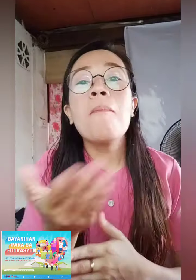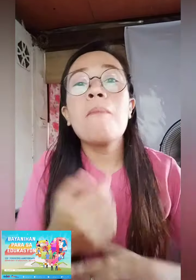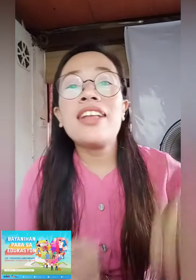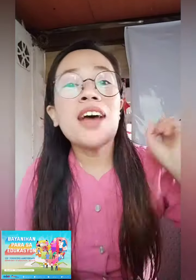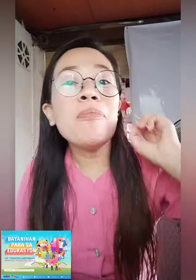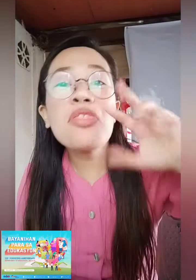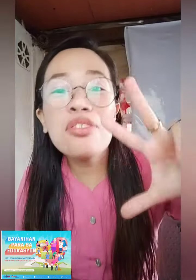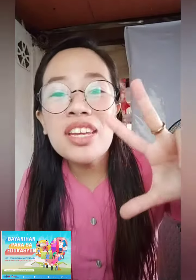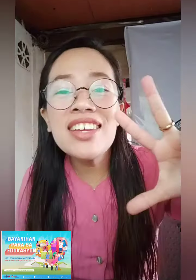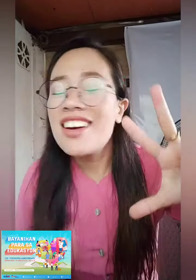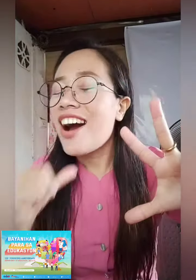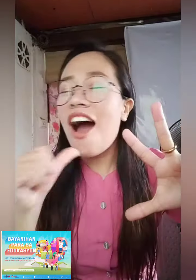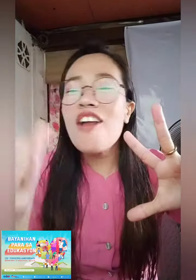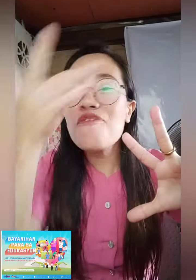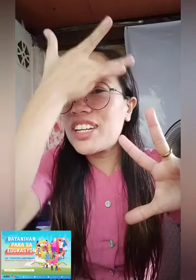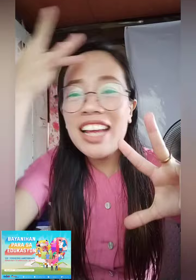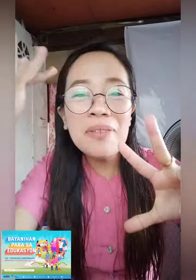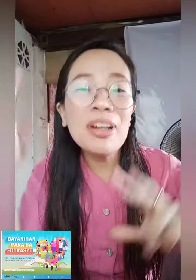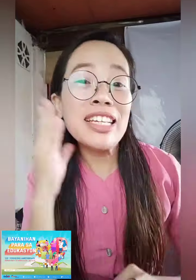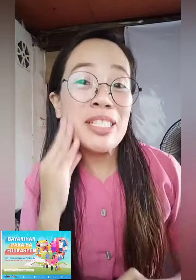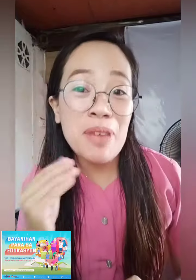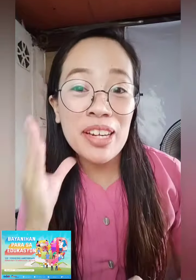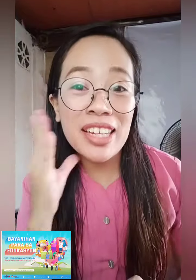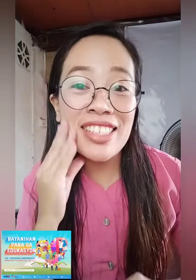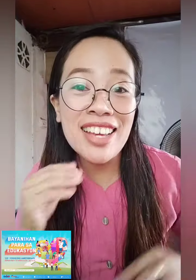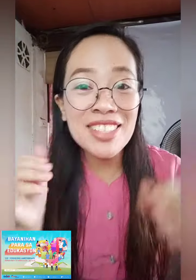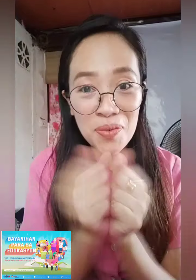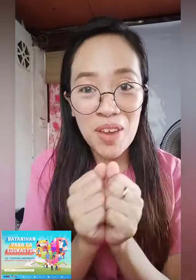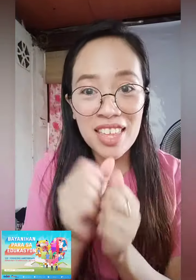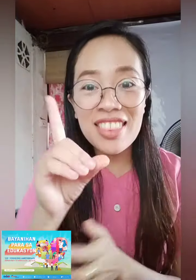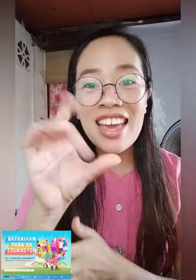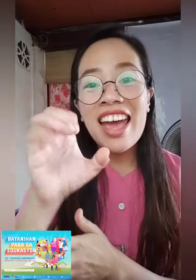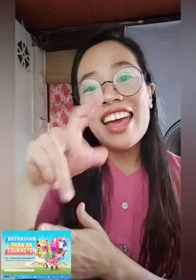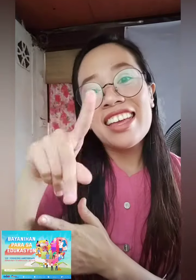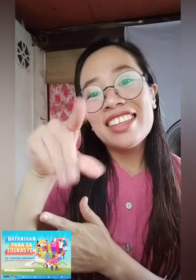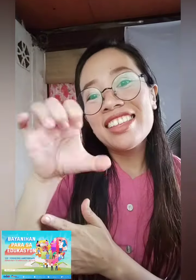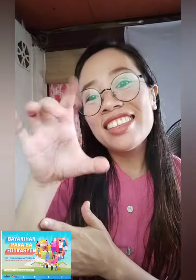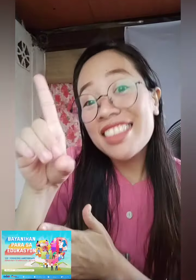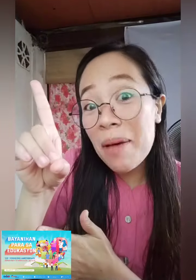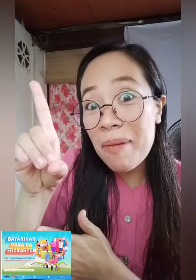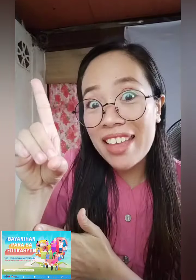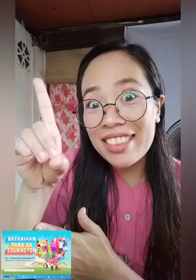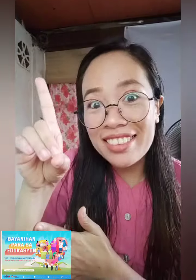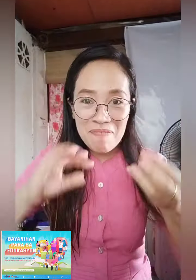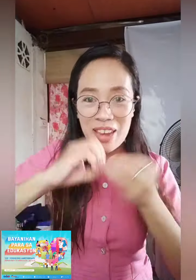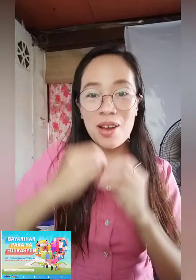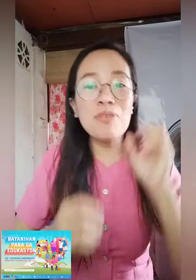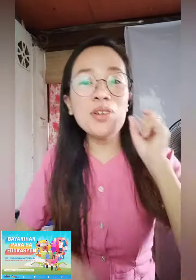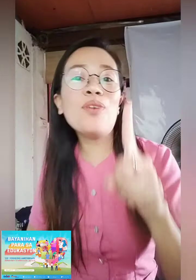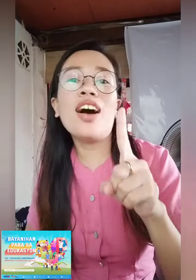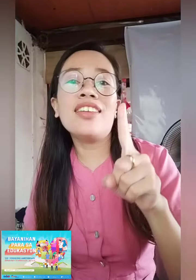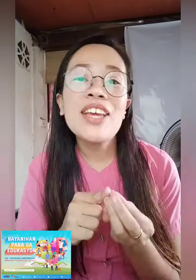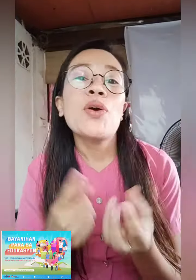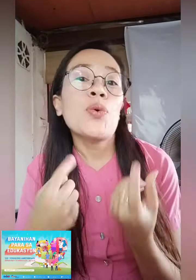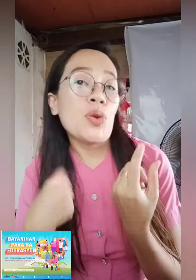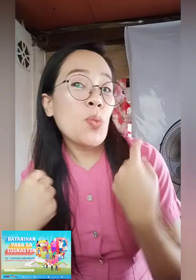my top three unforgettable experiences with DepEd. My number one, we went